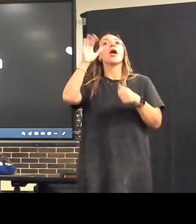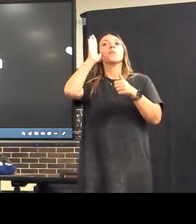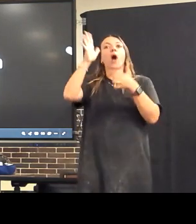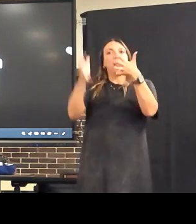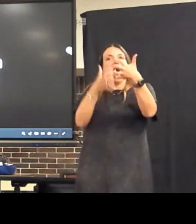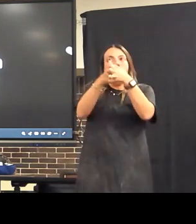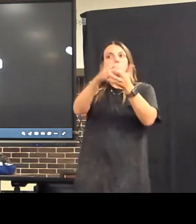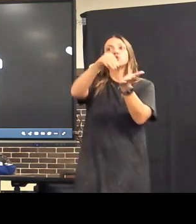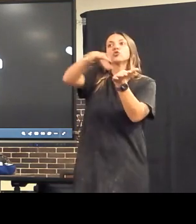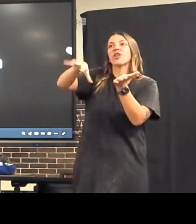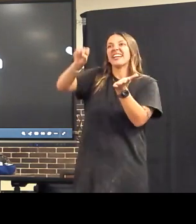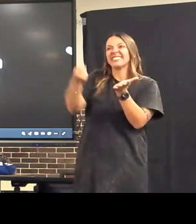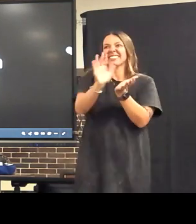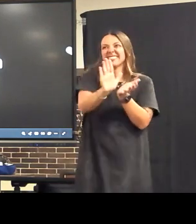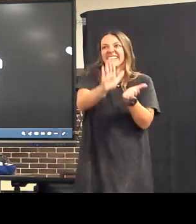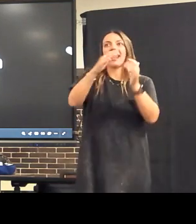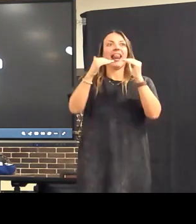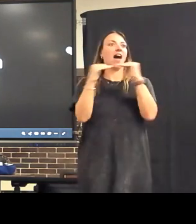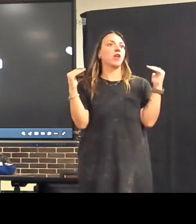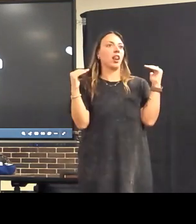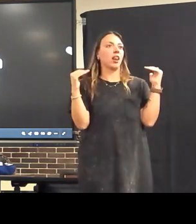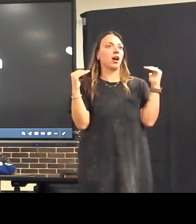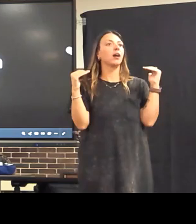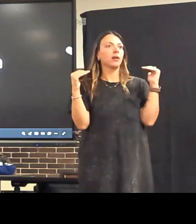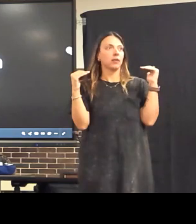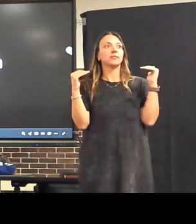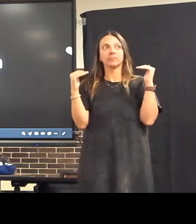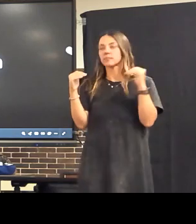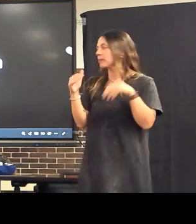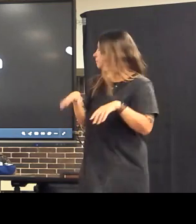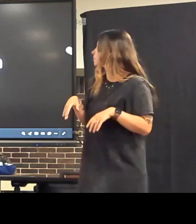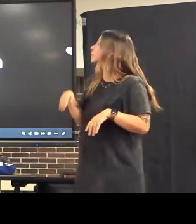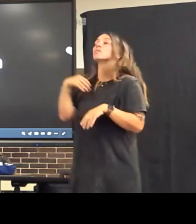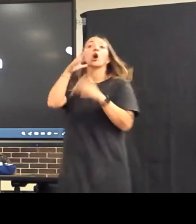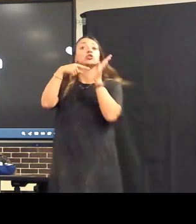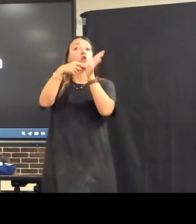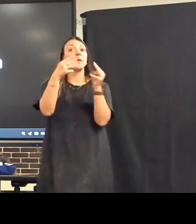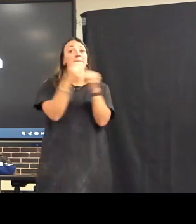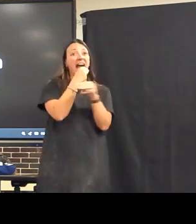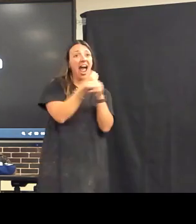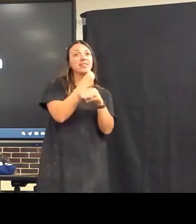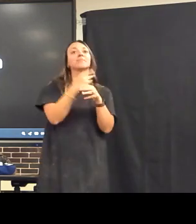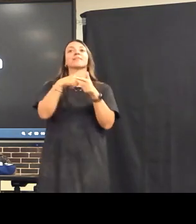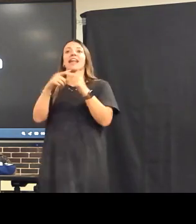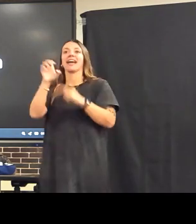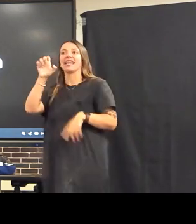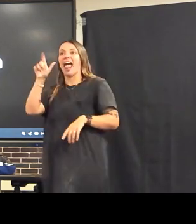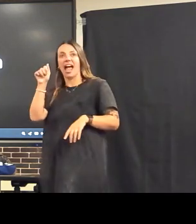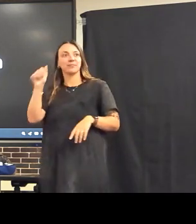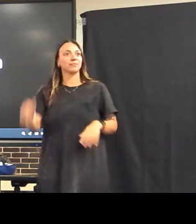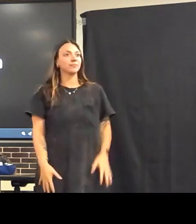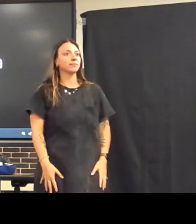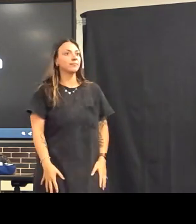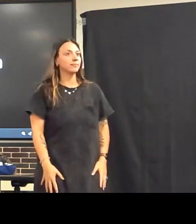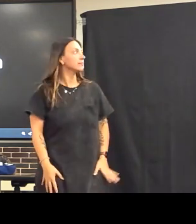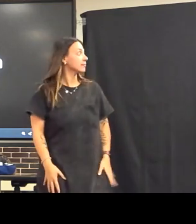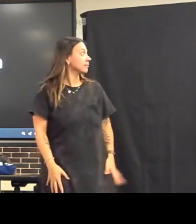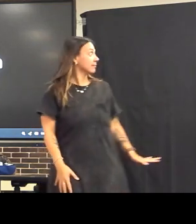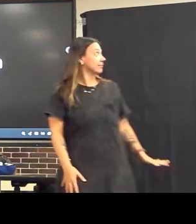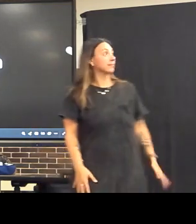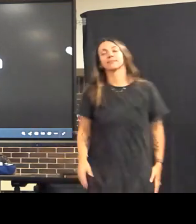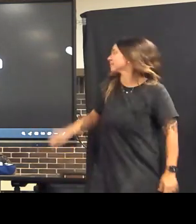is adaptive. So we can actually, it aligns with the students' levels. So